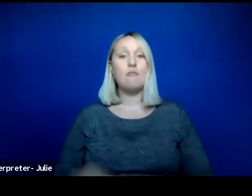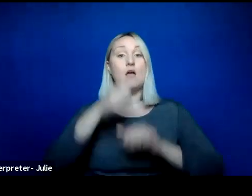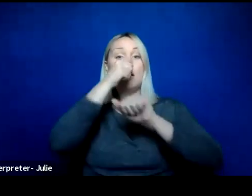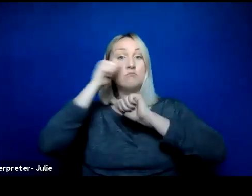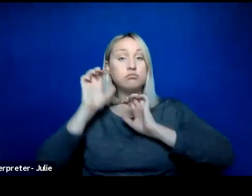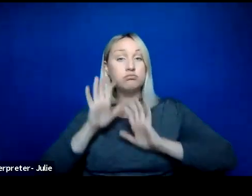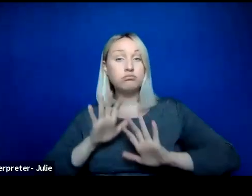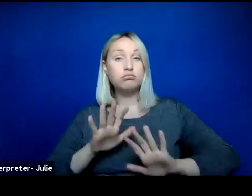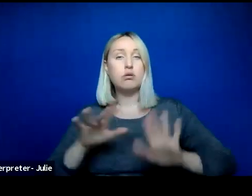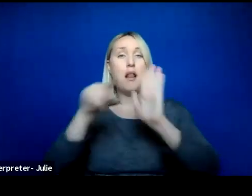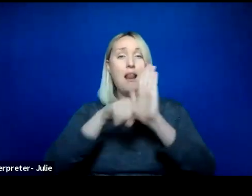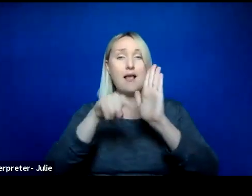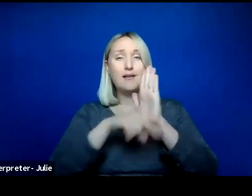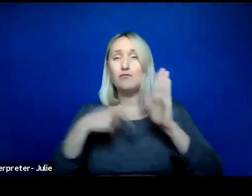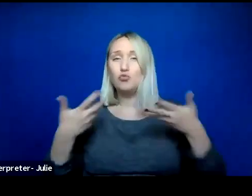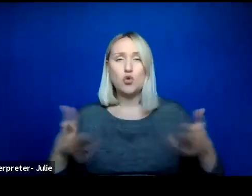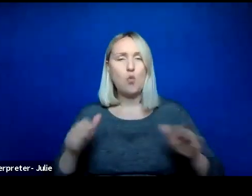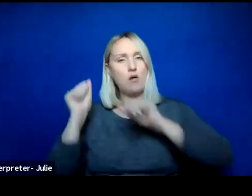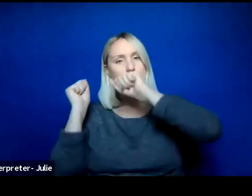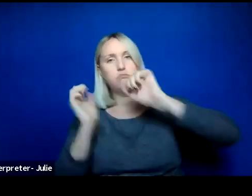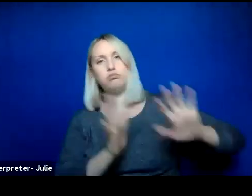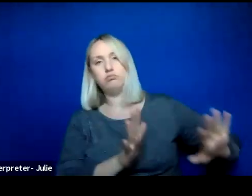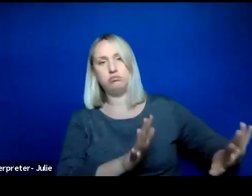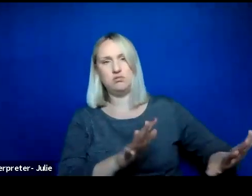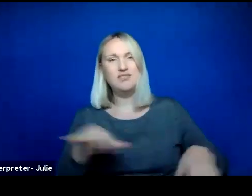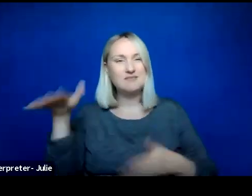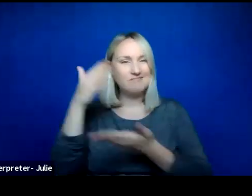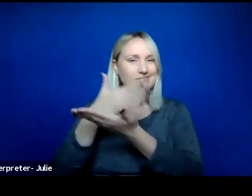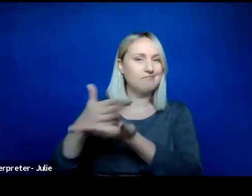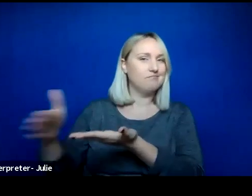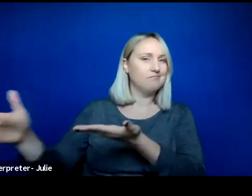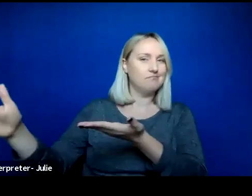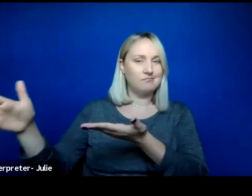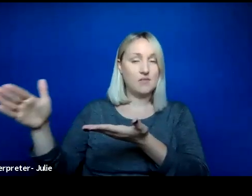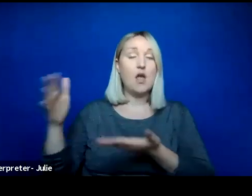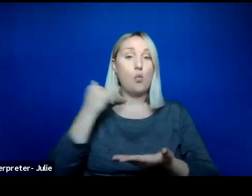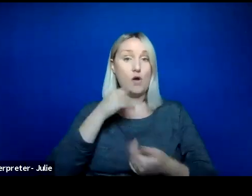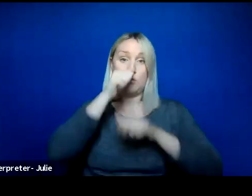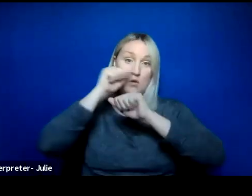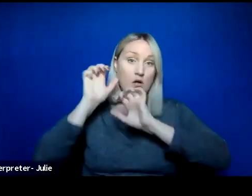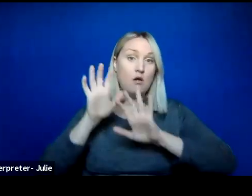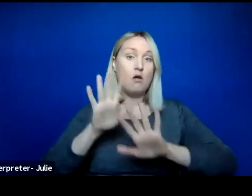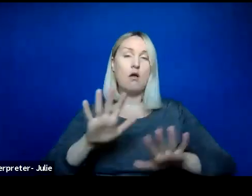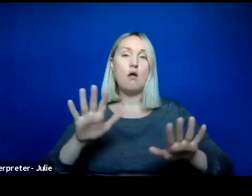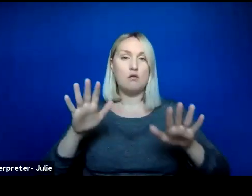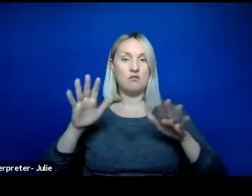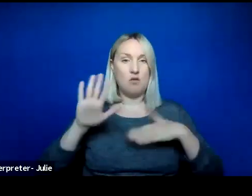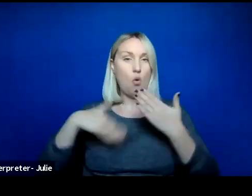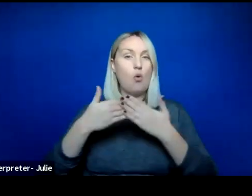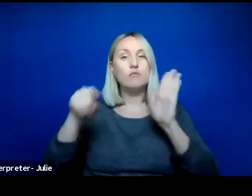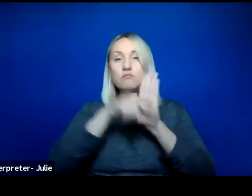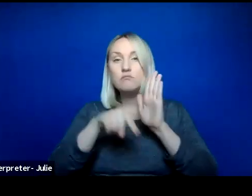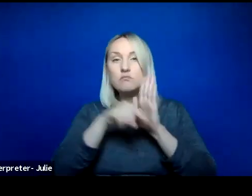of anything you don't, because that's what's happening anyway. As you exhale, the byproducts of